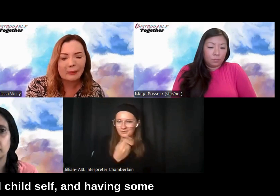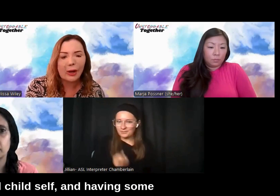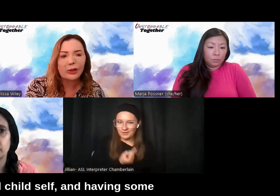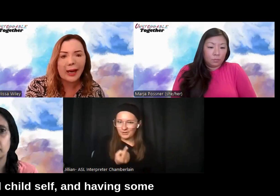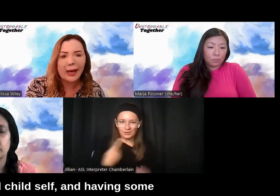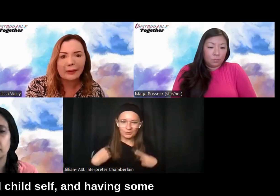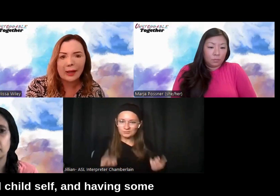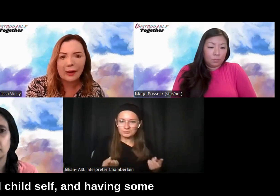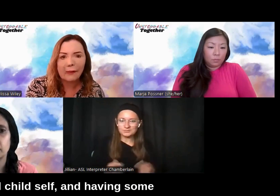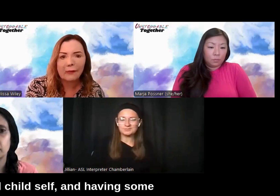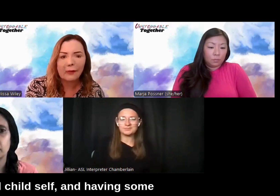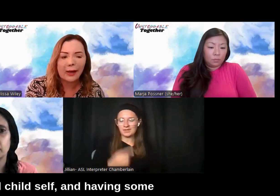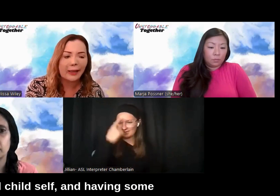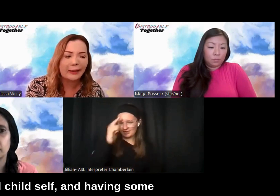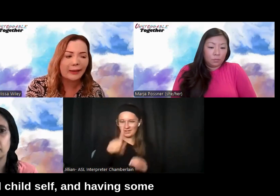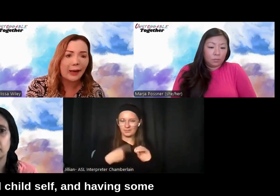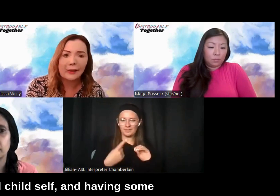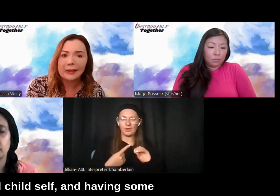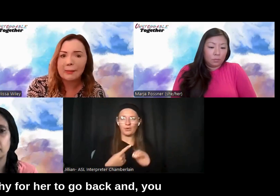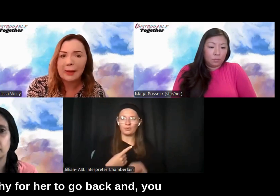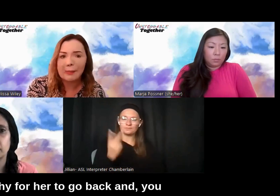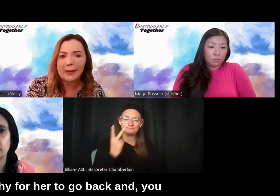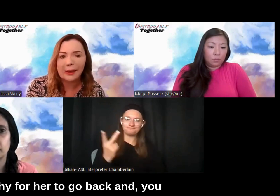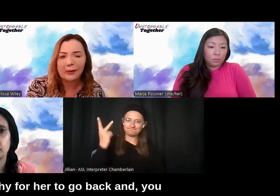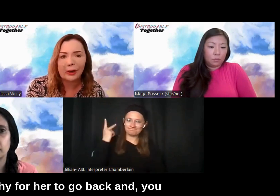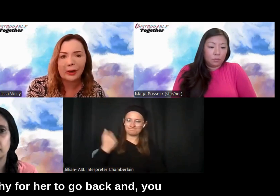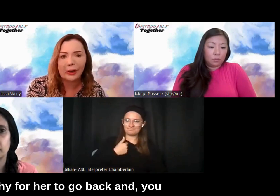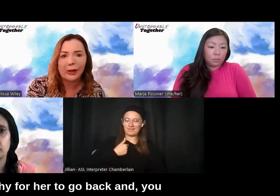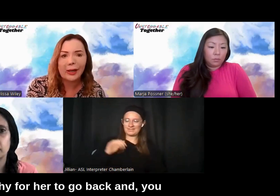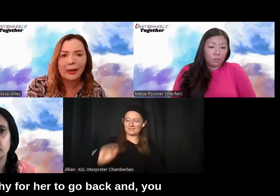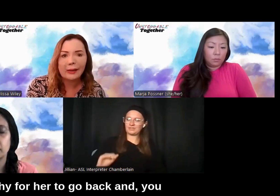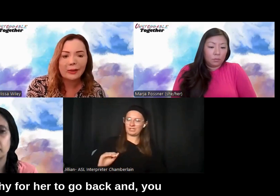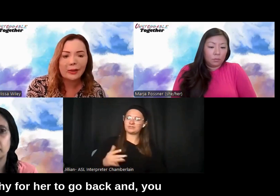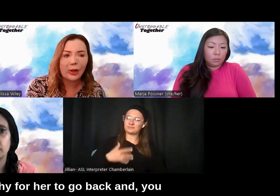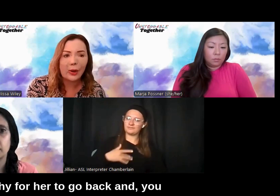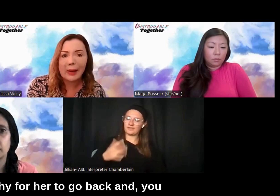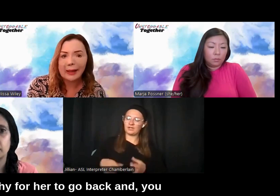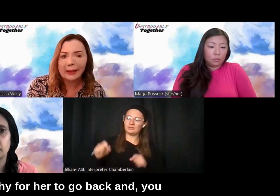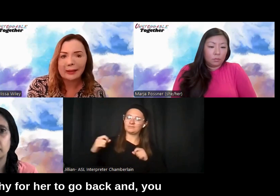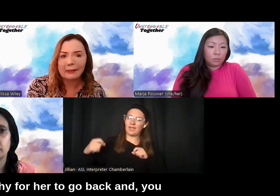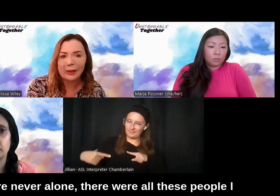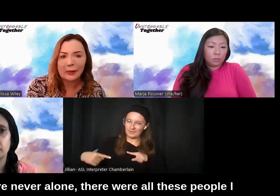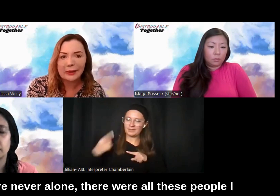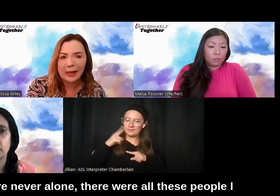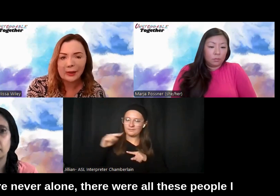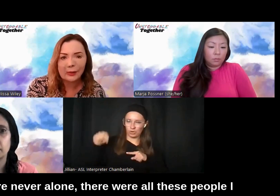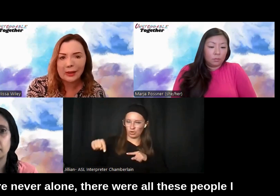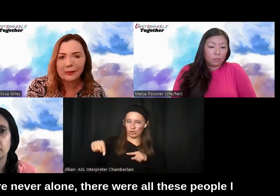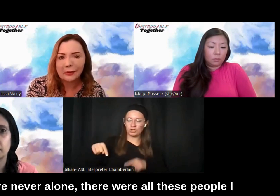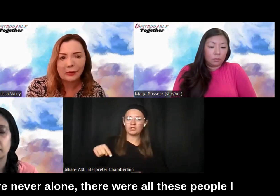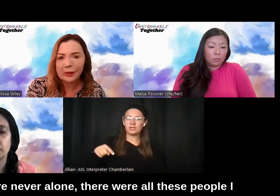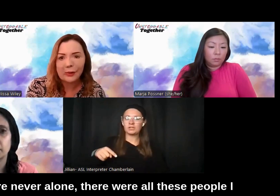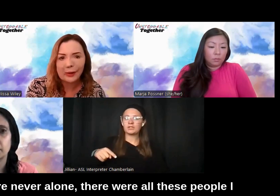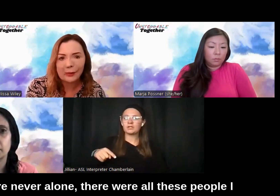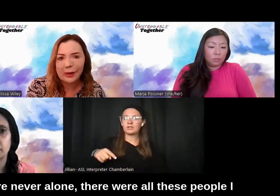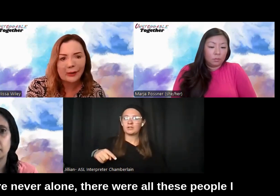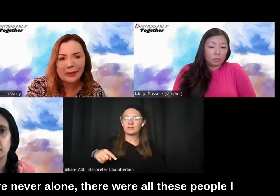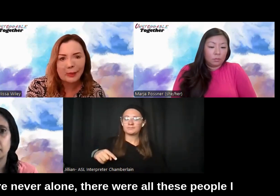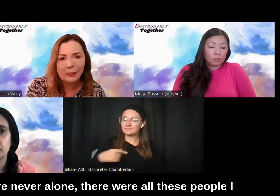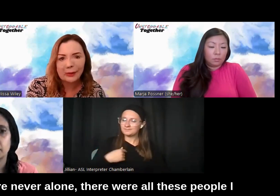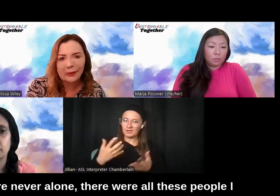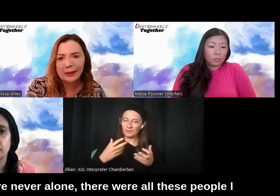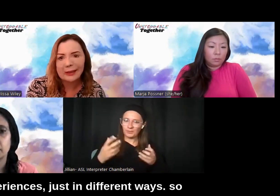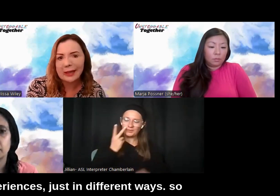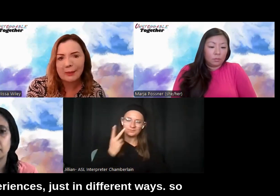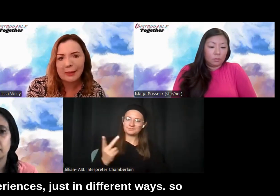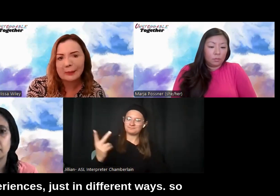my small child self and having some empathy for her, to go back and, say you were never alone. There were all these